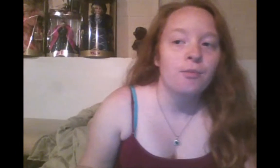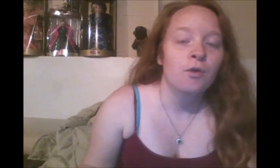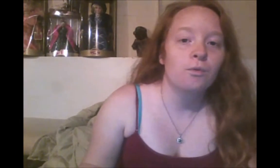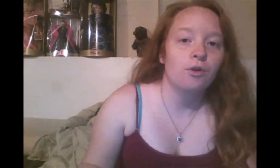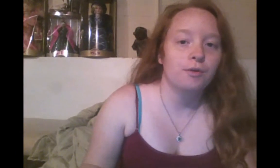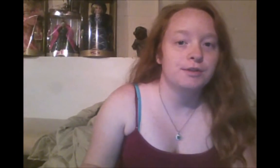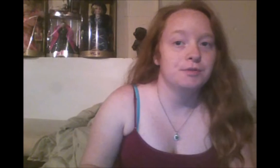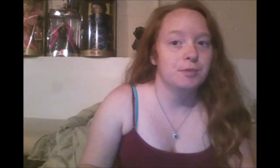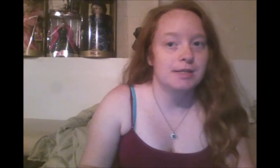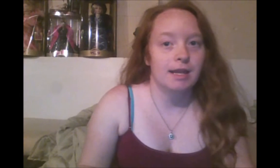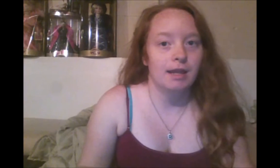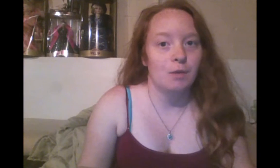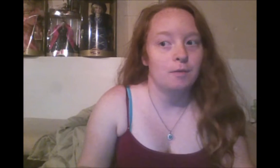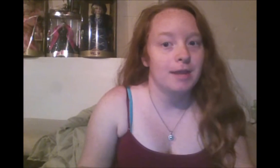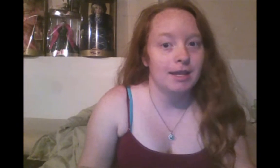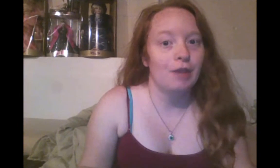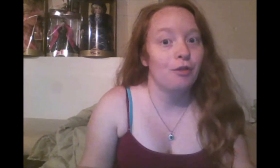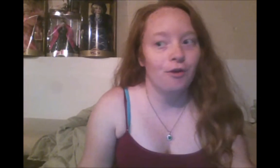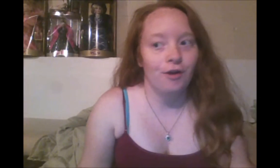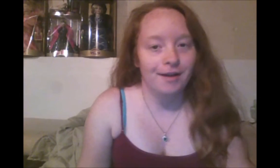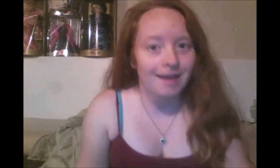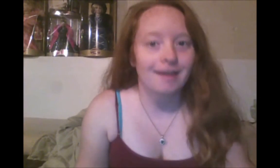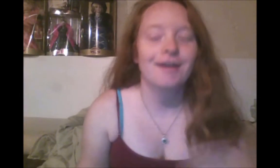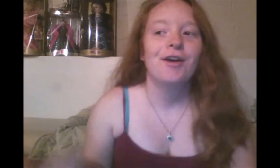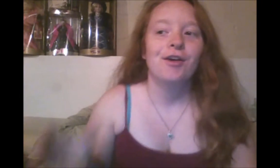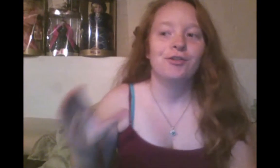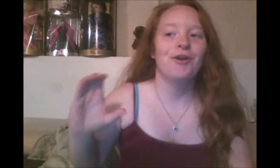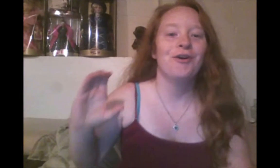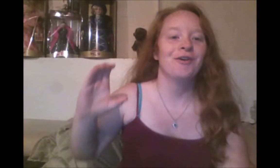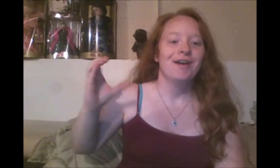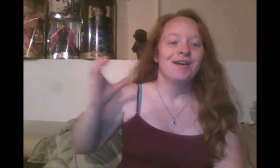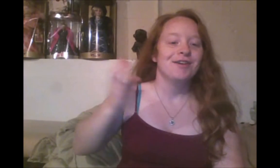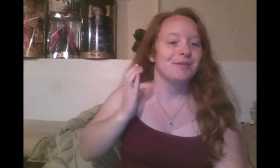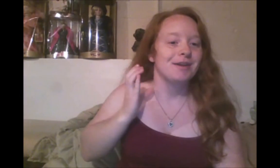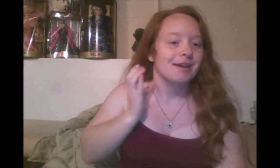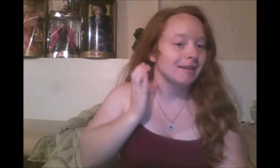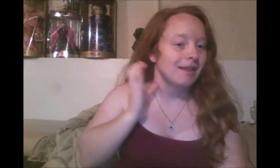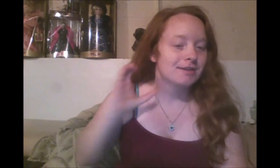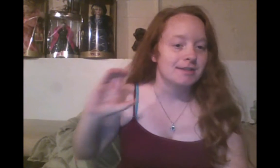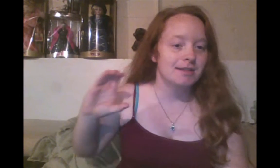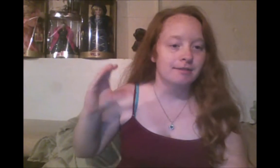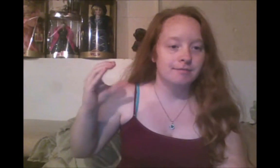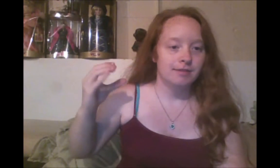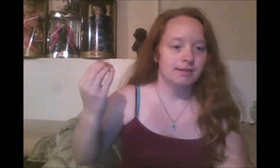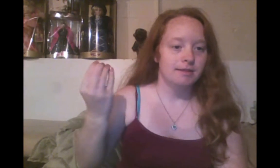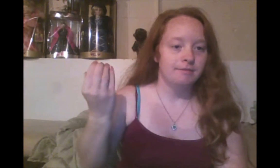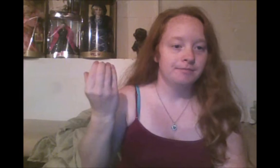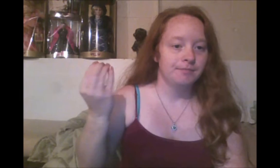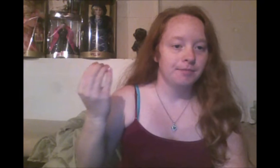we're going to pretend like we're making the long neck. So you'll put it on the letter C. C.